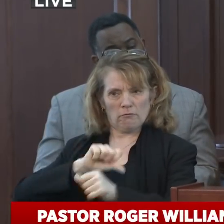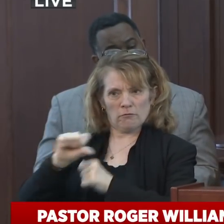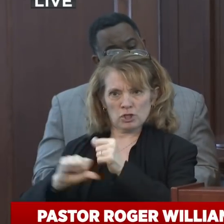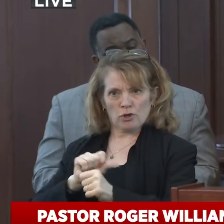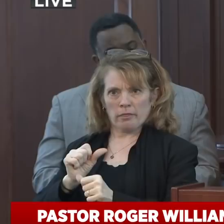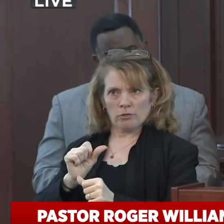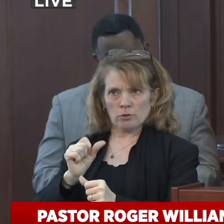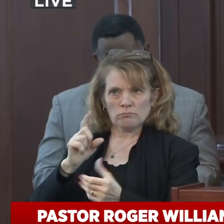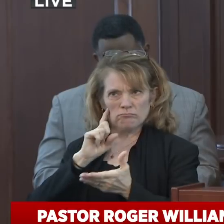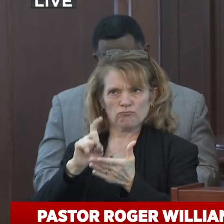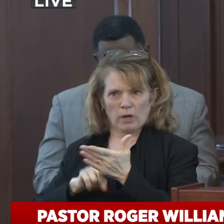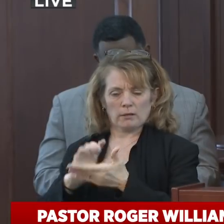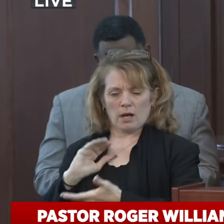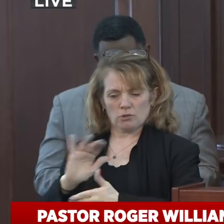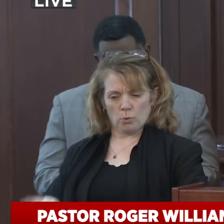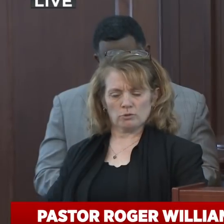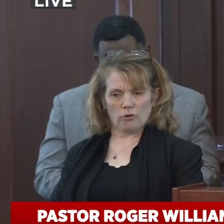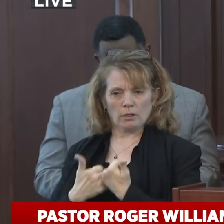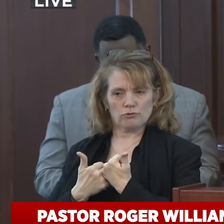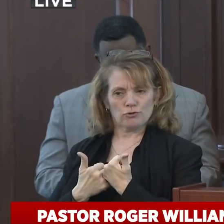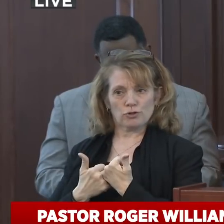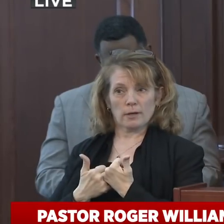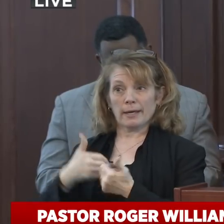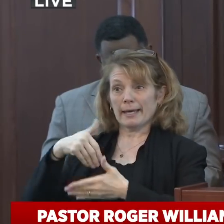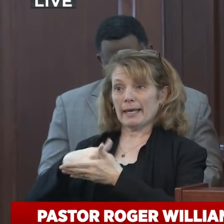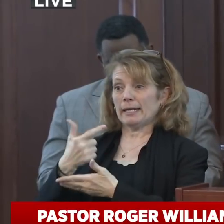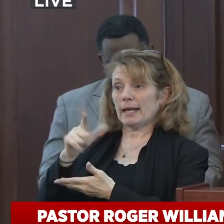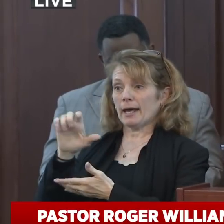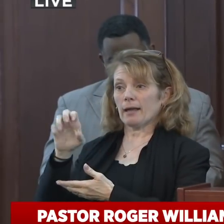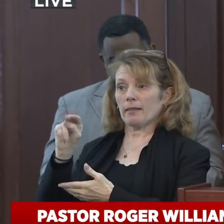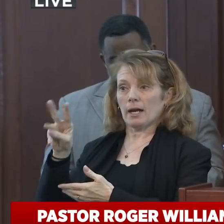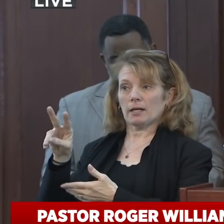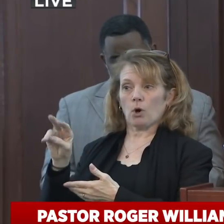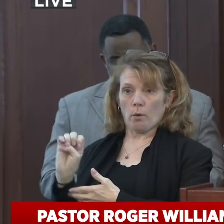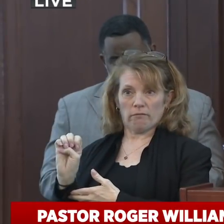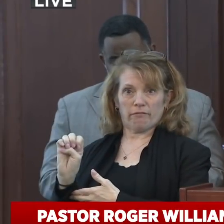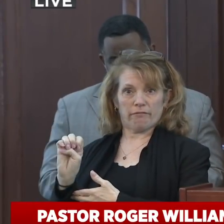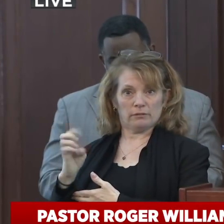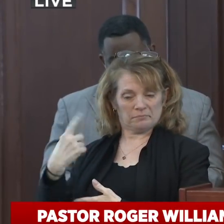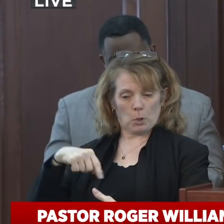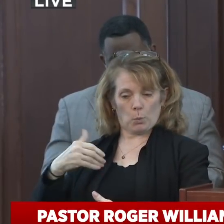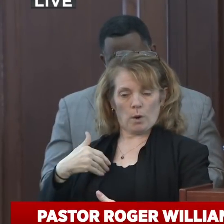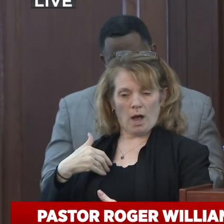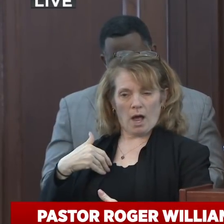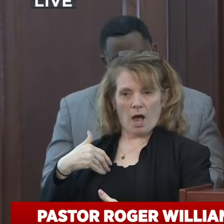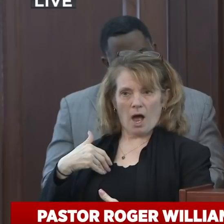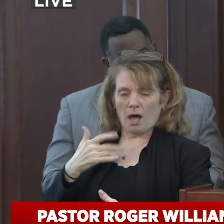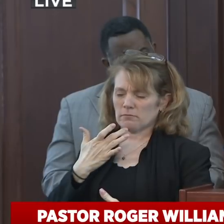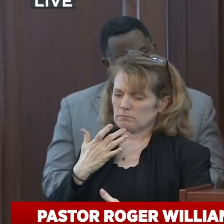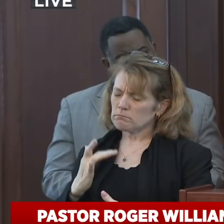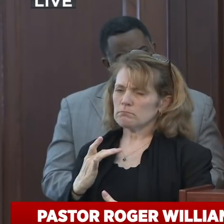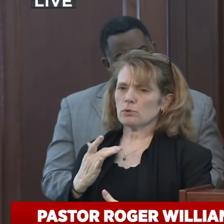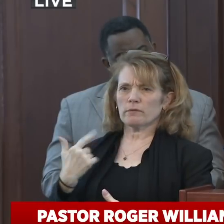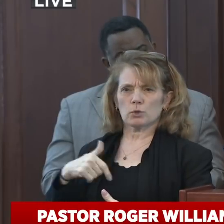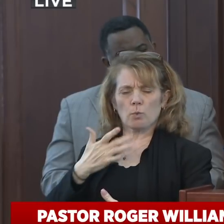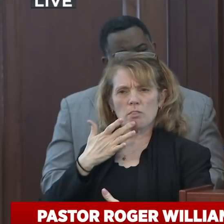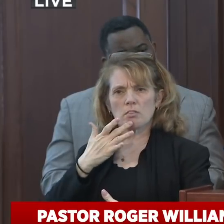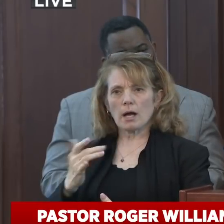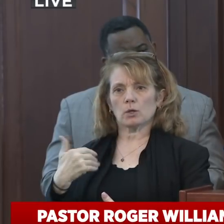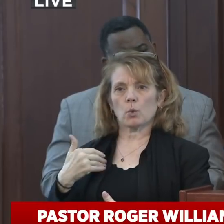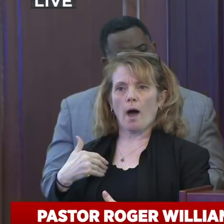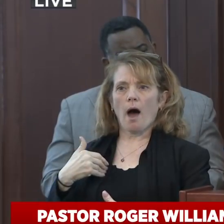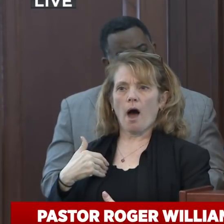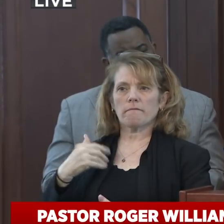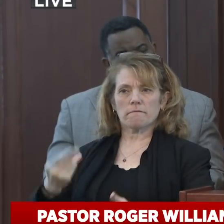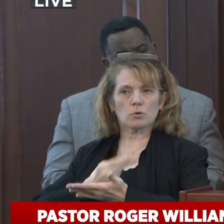Glen Cove for the years that I've been there, we've had the privilege and the honor of being the host of a soup kitchen